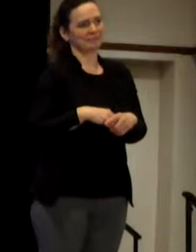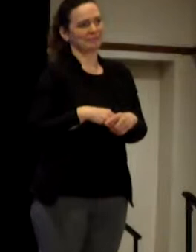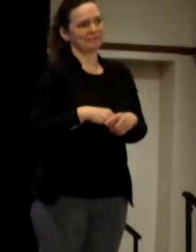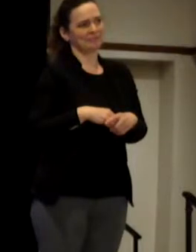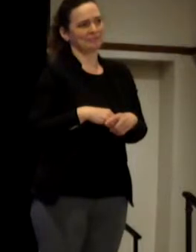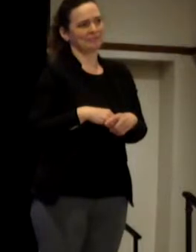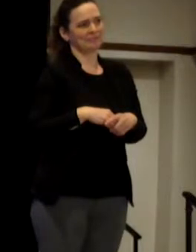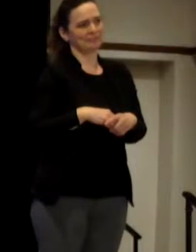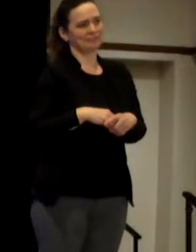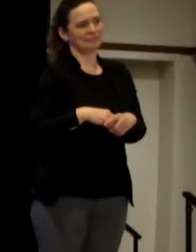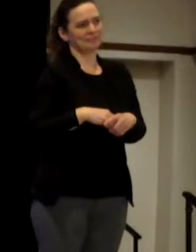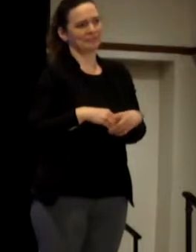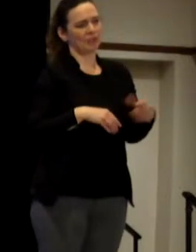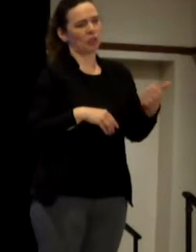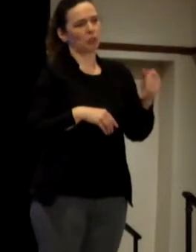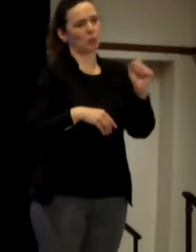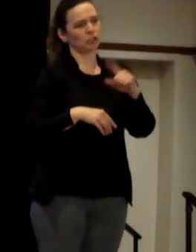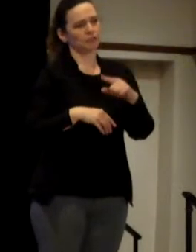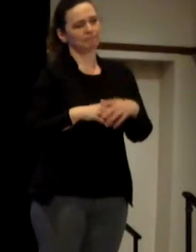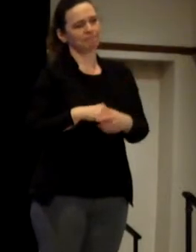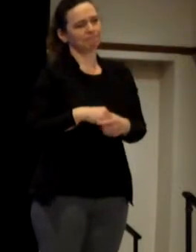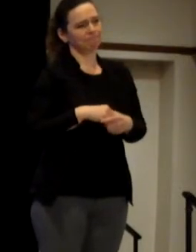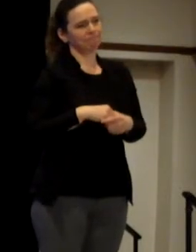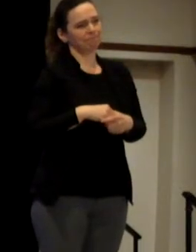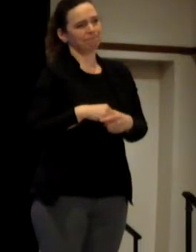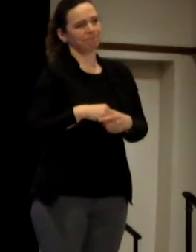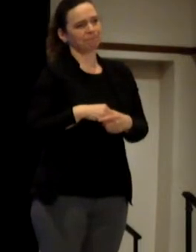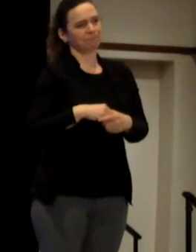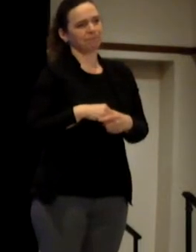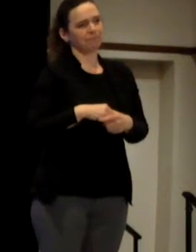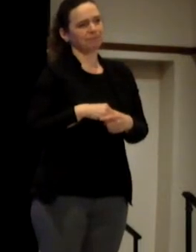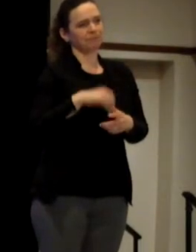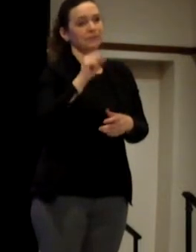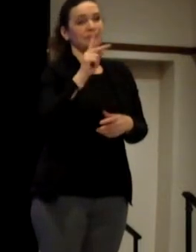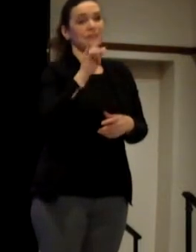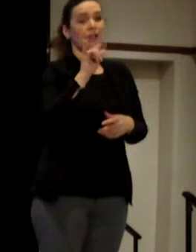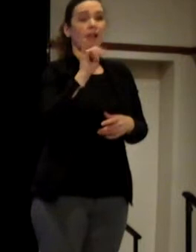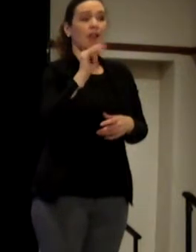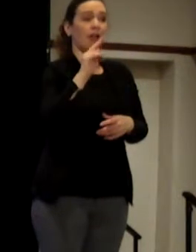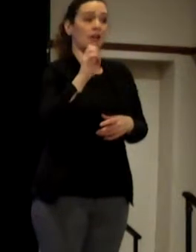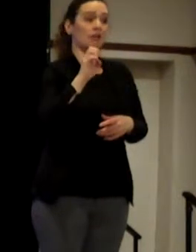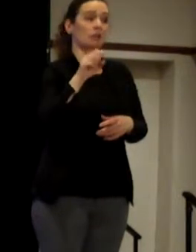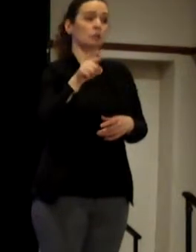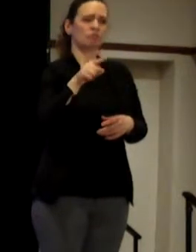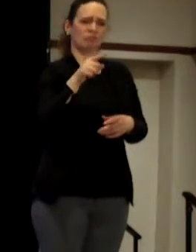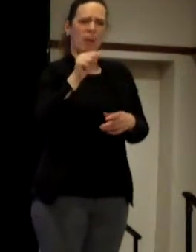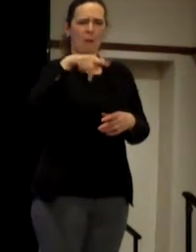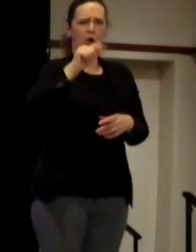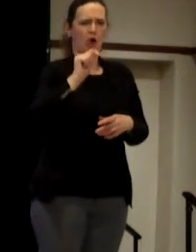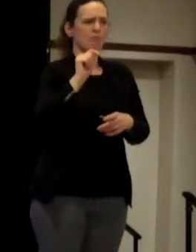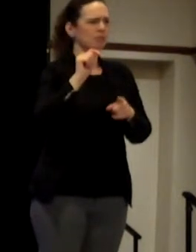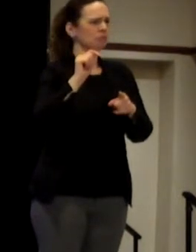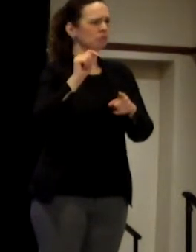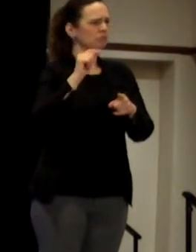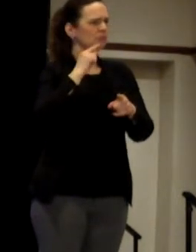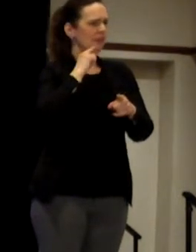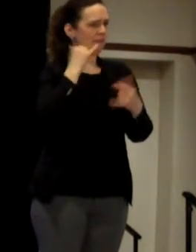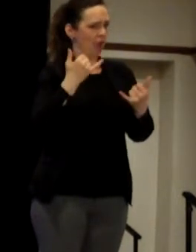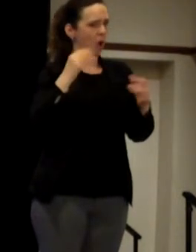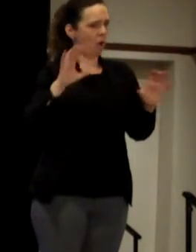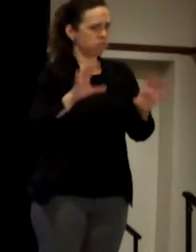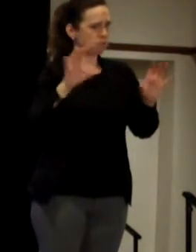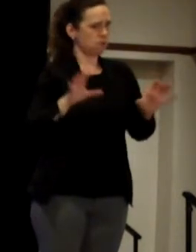Just another question on Skyline. You Mhm. mentioned some of the formal actions that the health department has taken. Just